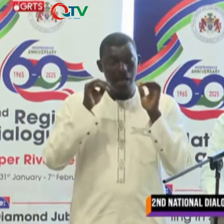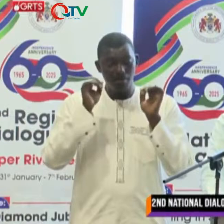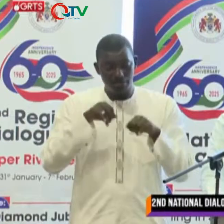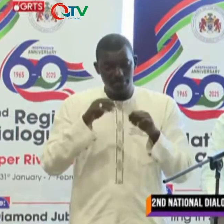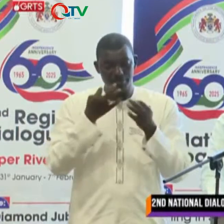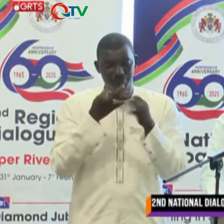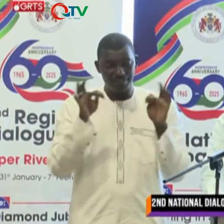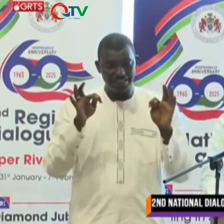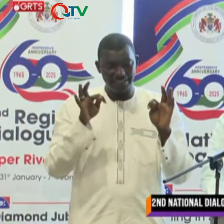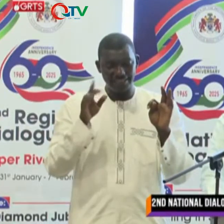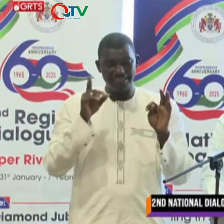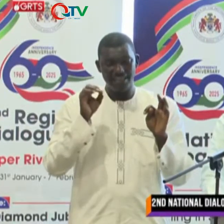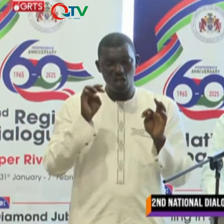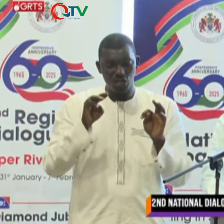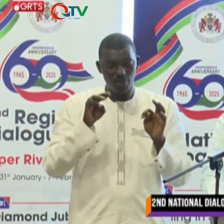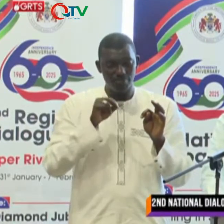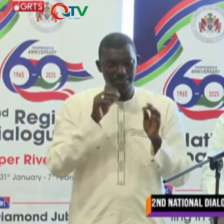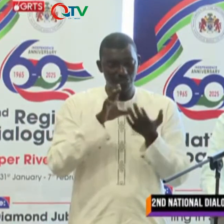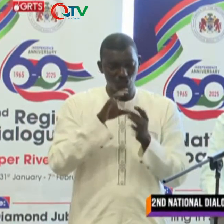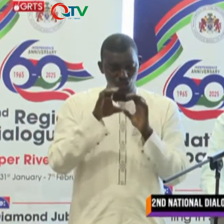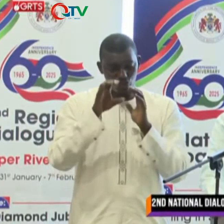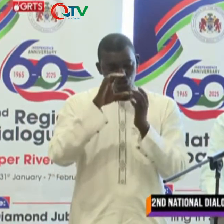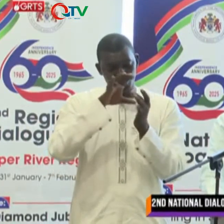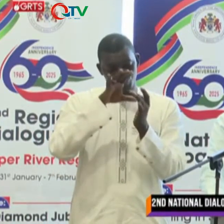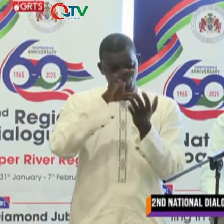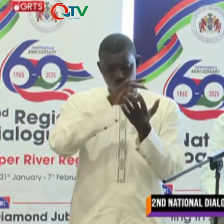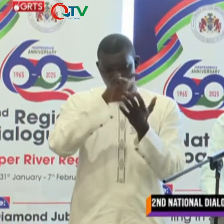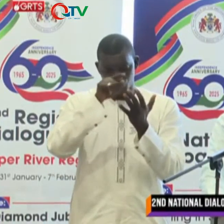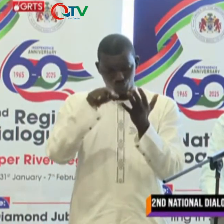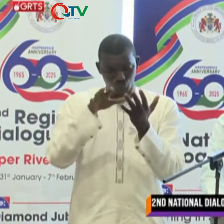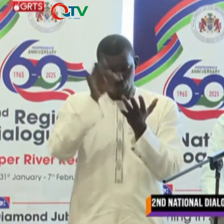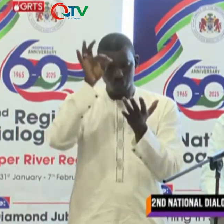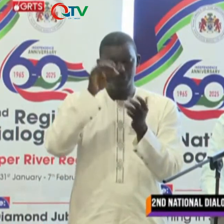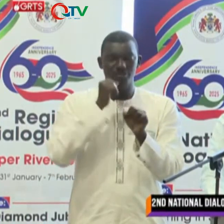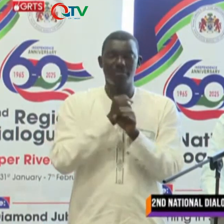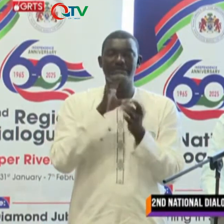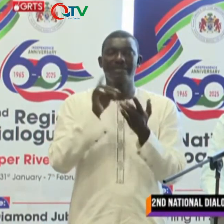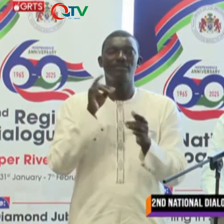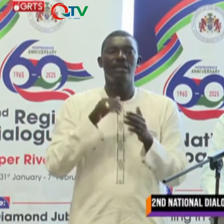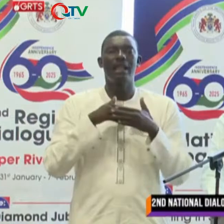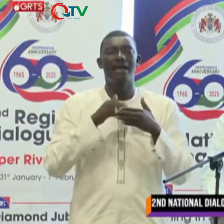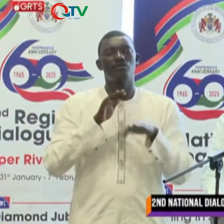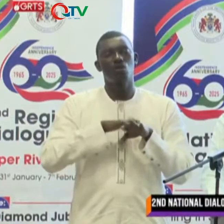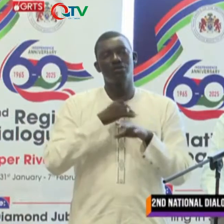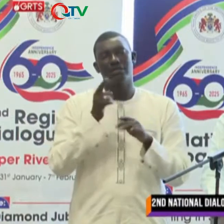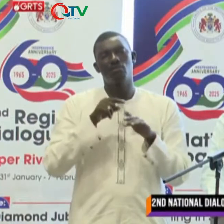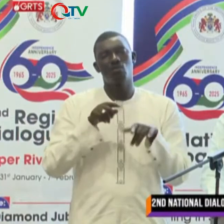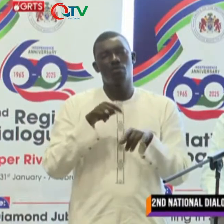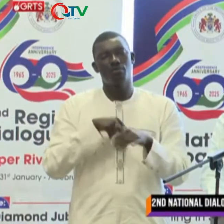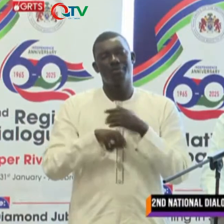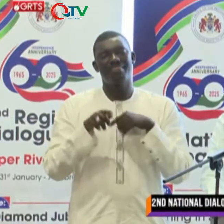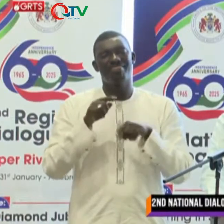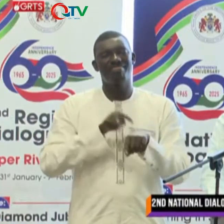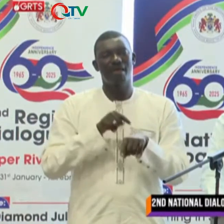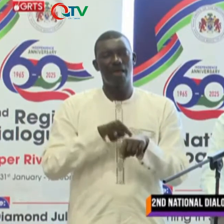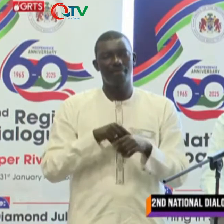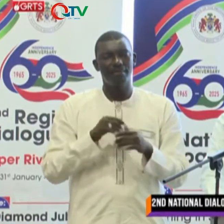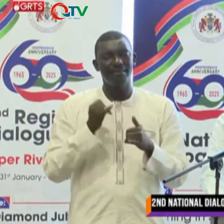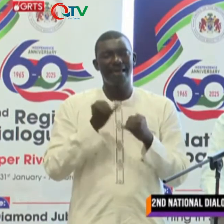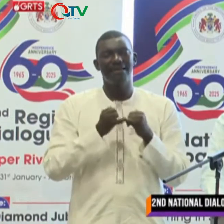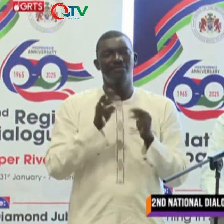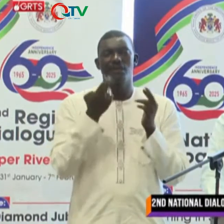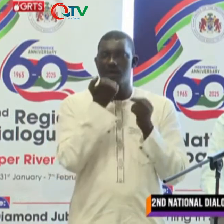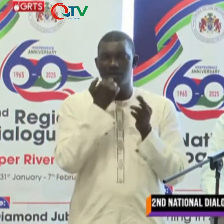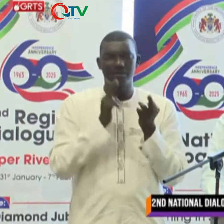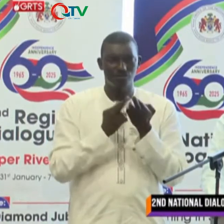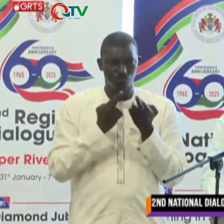and choice to make decisions and act on them with timeliness. The end result of this should